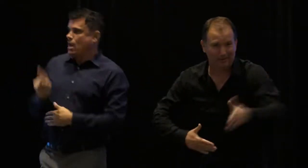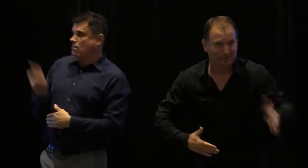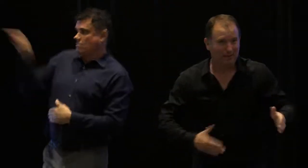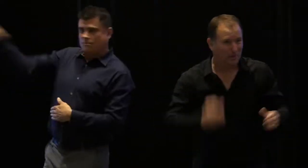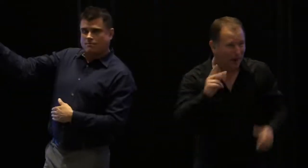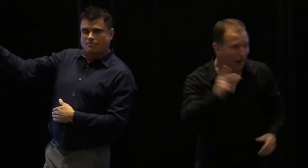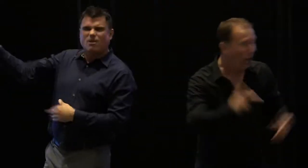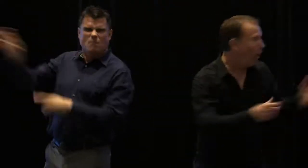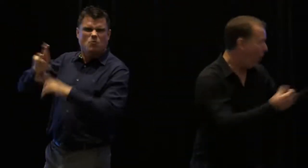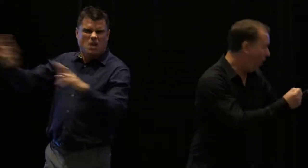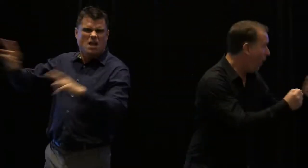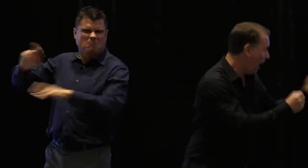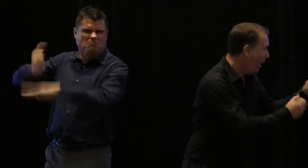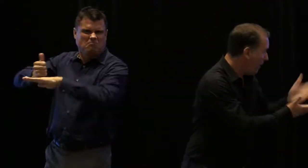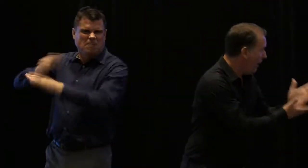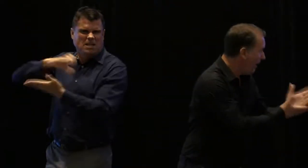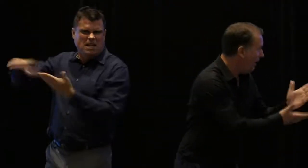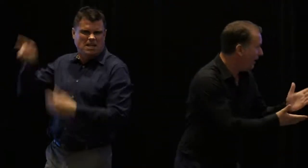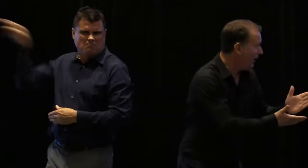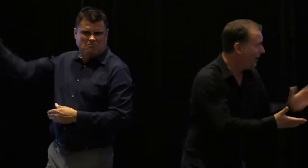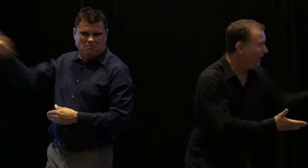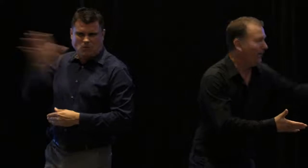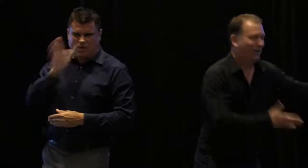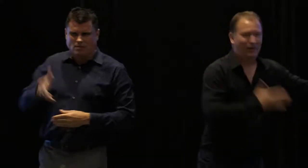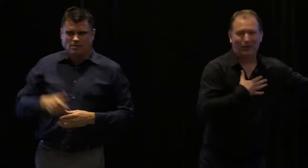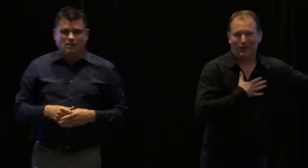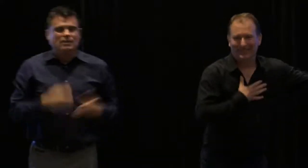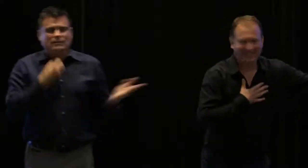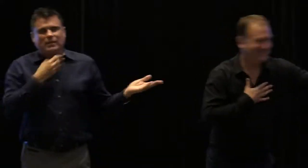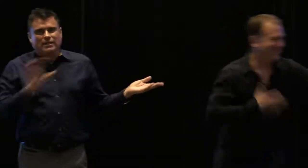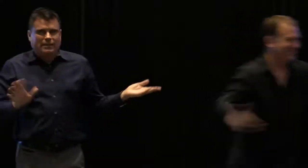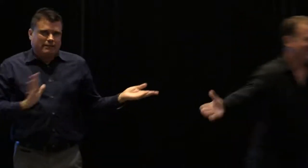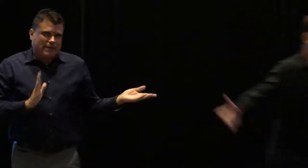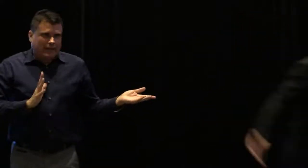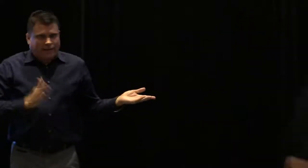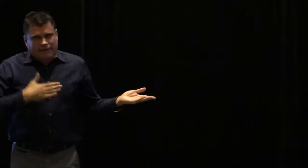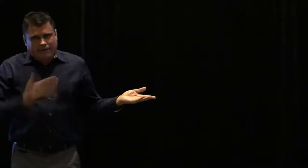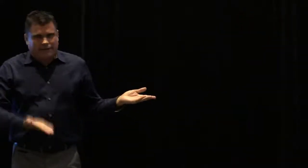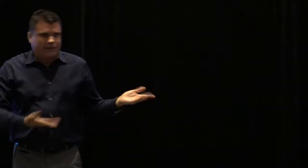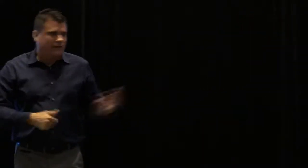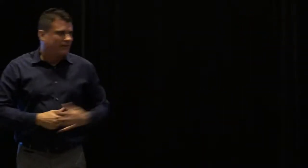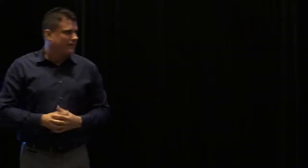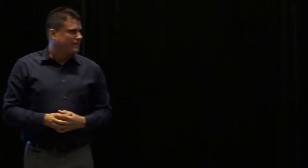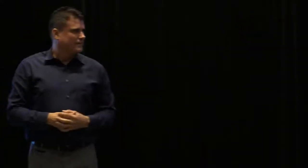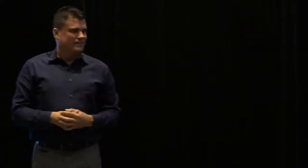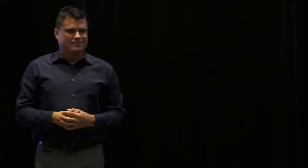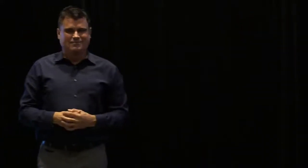celebratory cake, and we will all happily partake. All right, I'll wait.